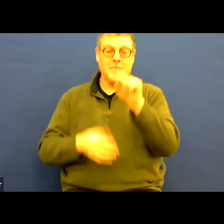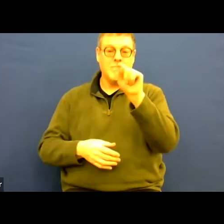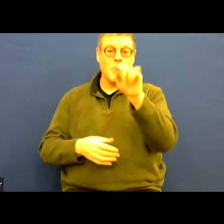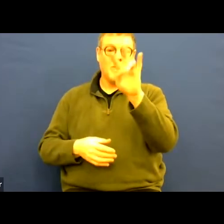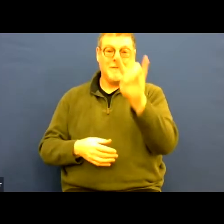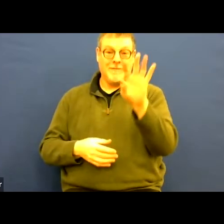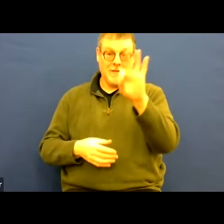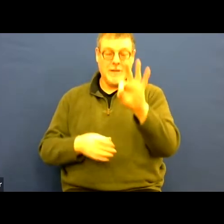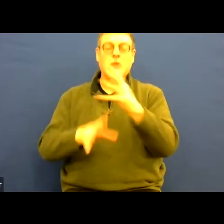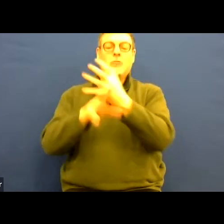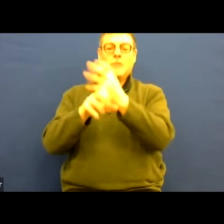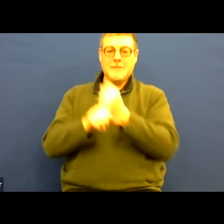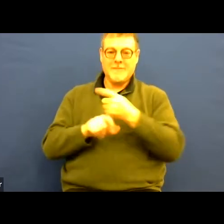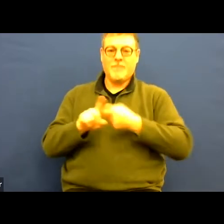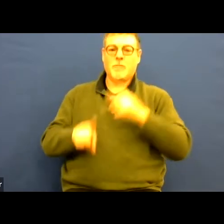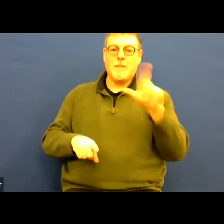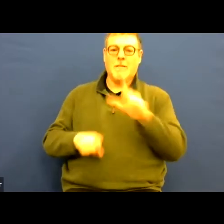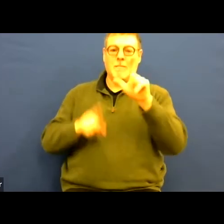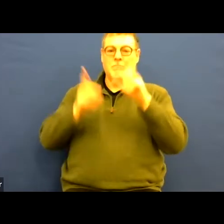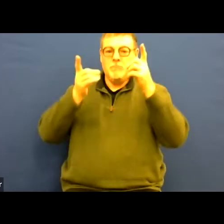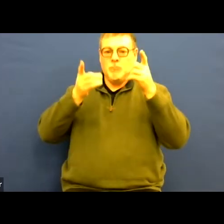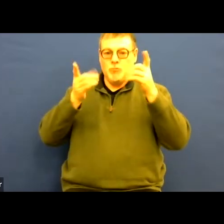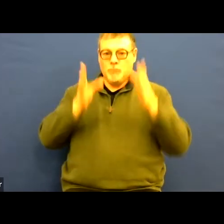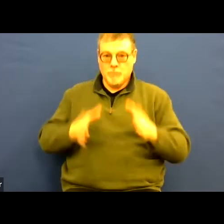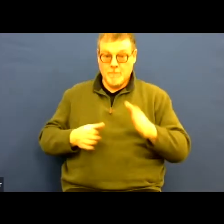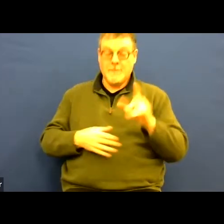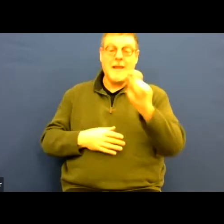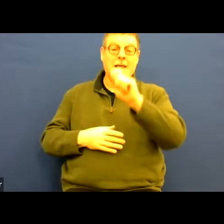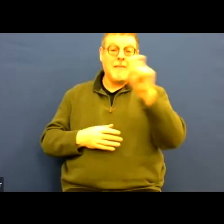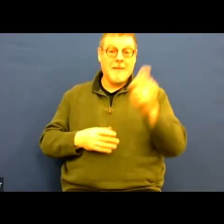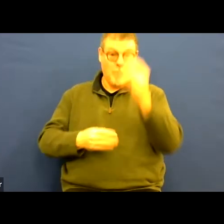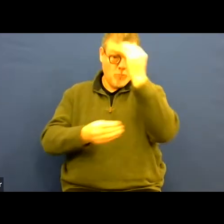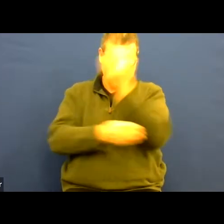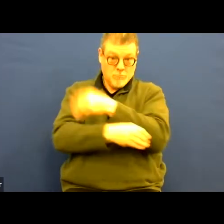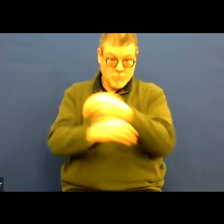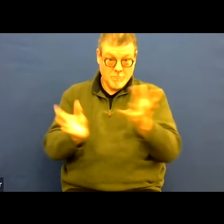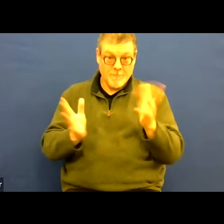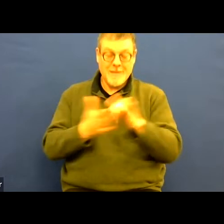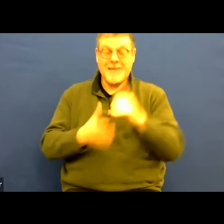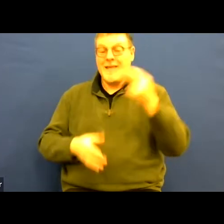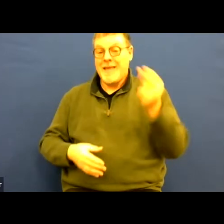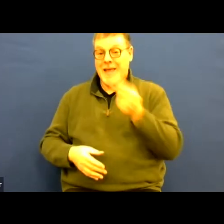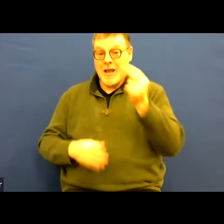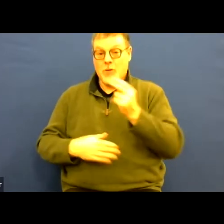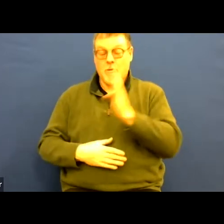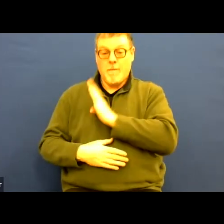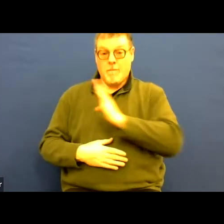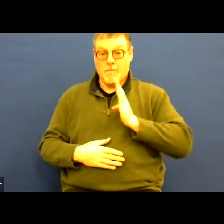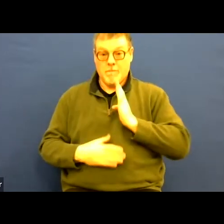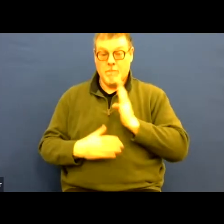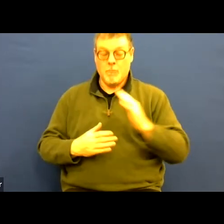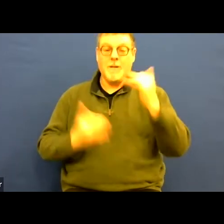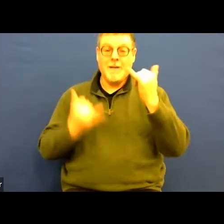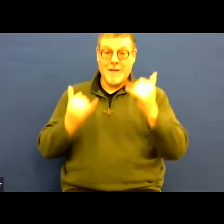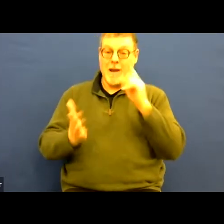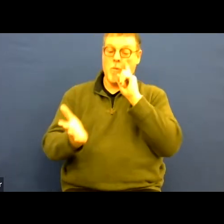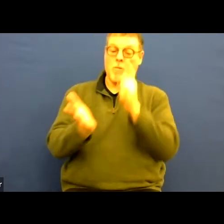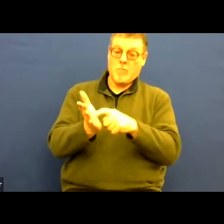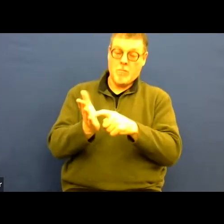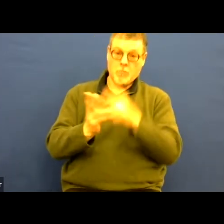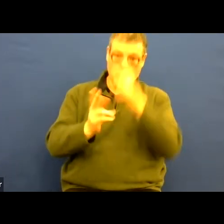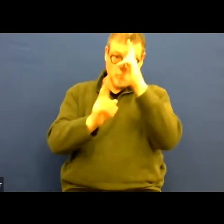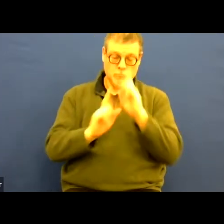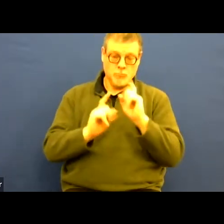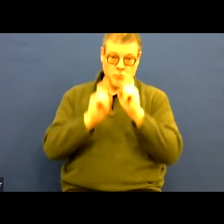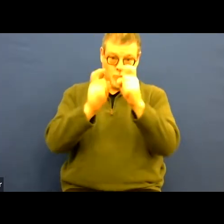$1,088.79 was received by the library director. Therefore, be it resolved that the Henrietta Town Board acknowledges this donation